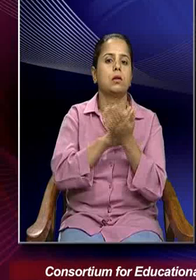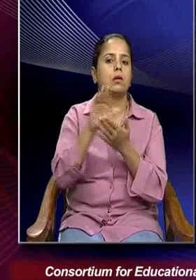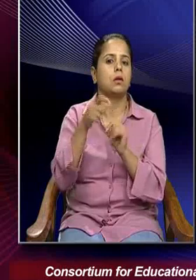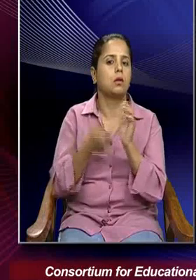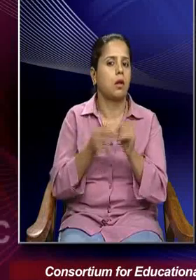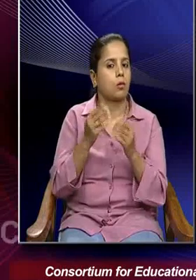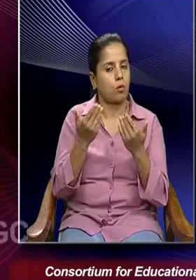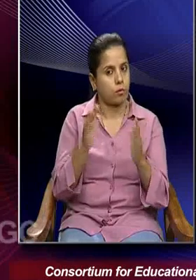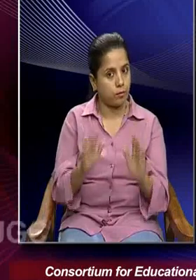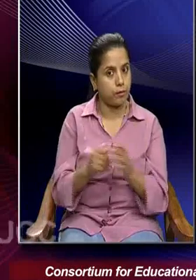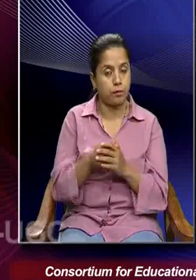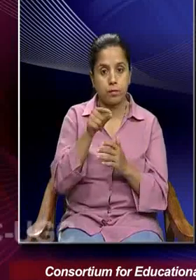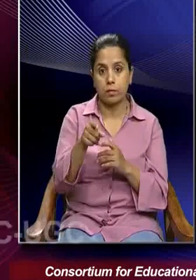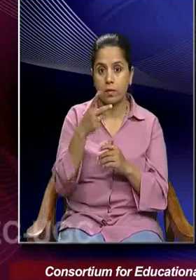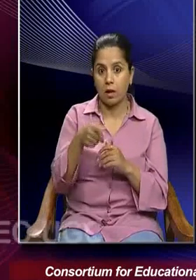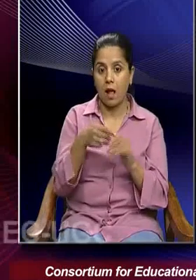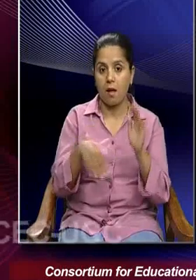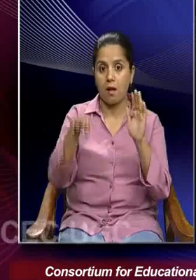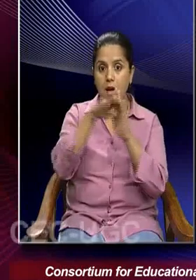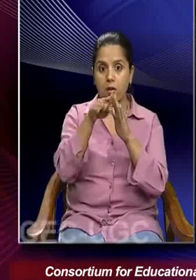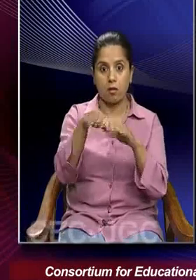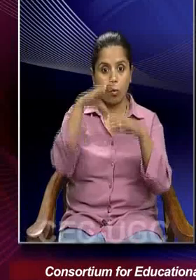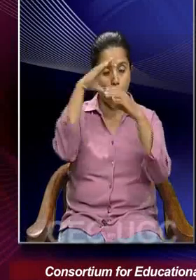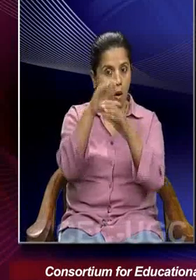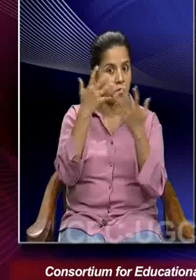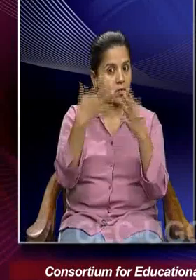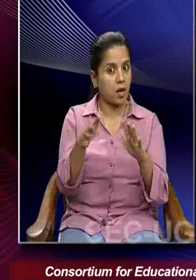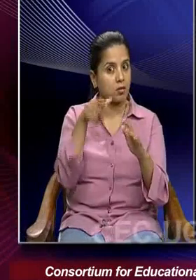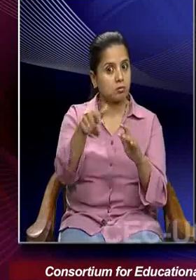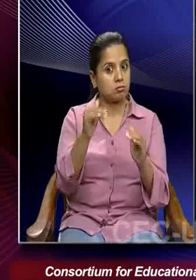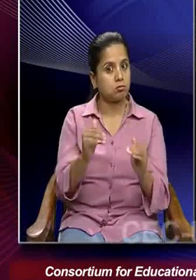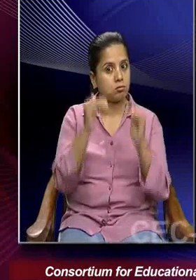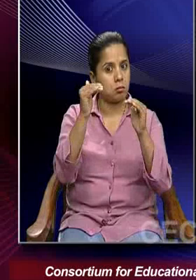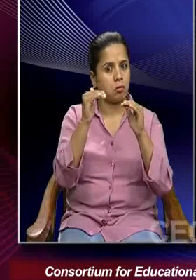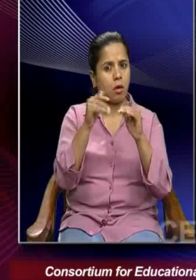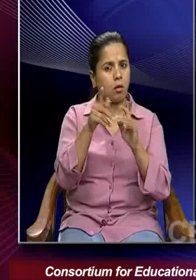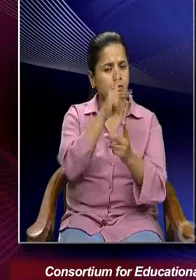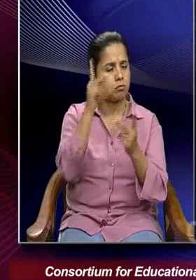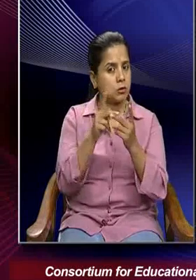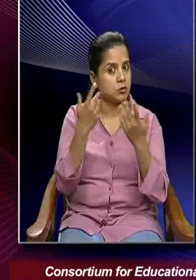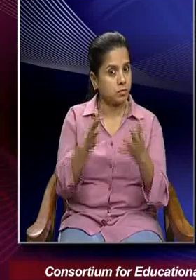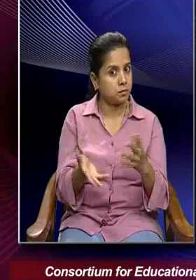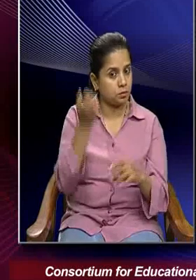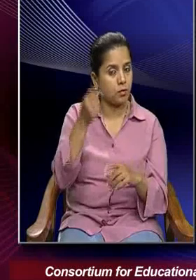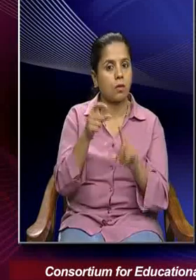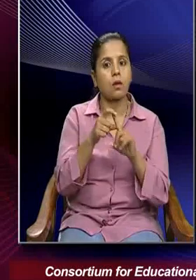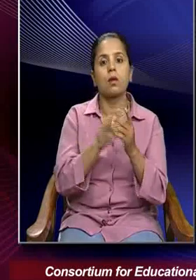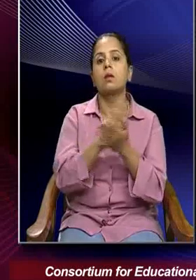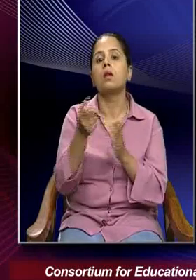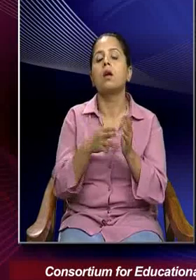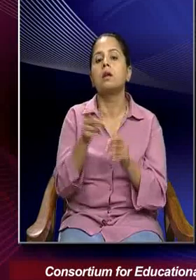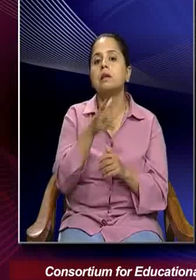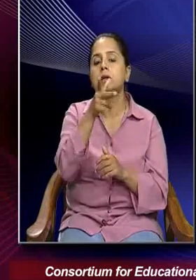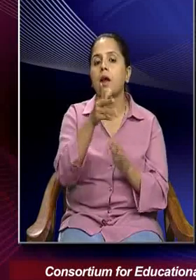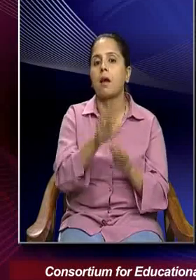And once you have attained this level of concentration or you have reached dharana, dharana then sets the